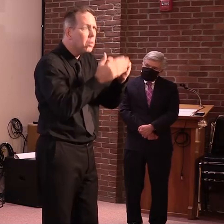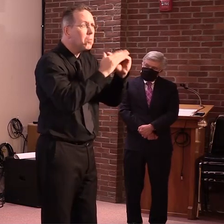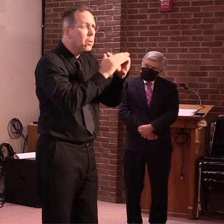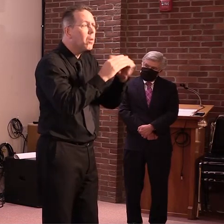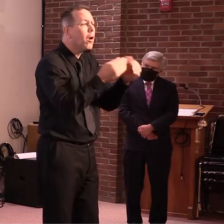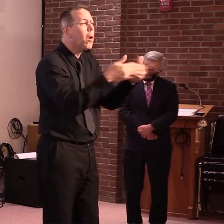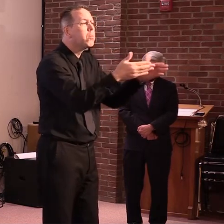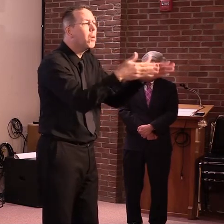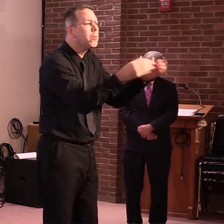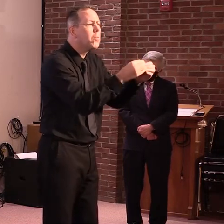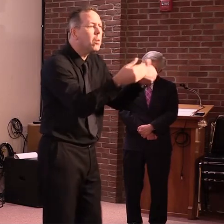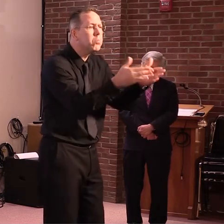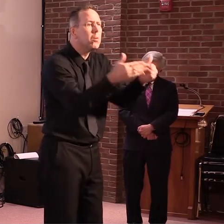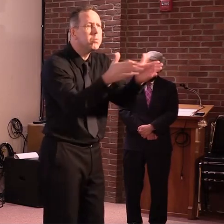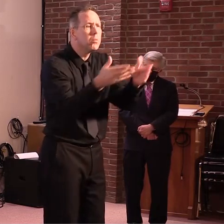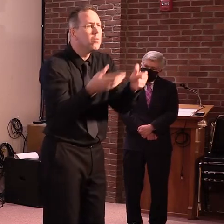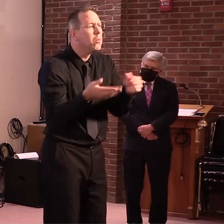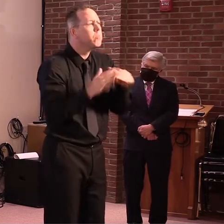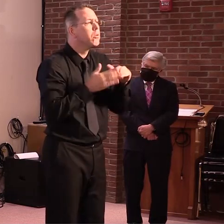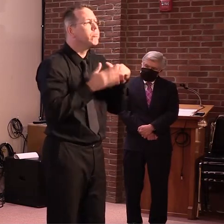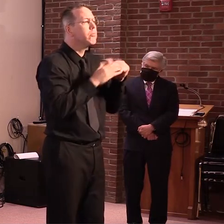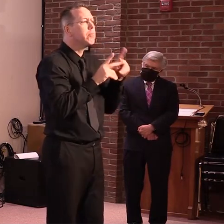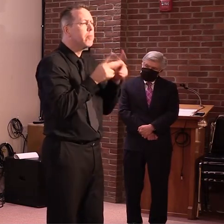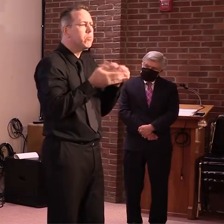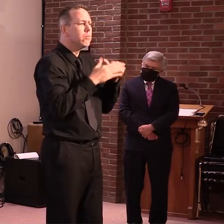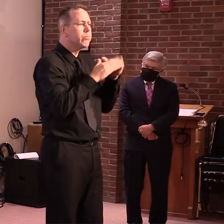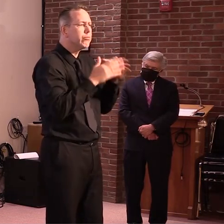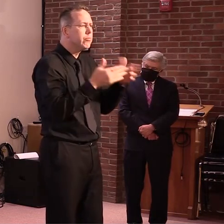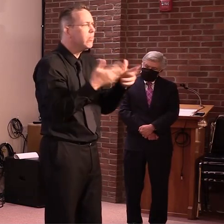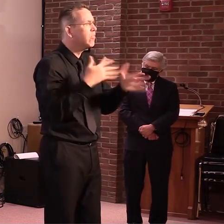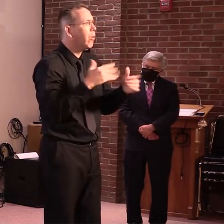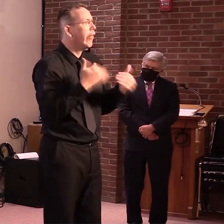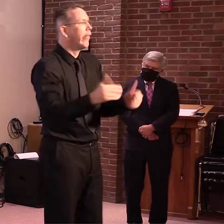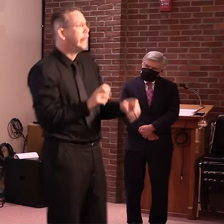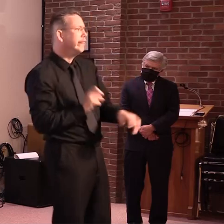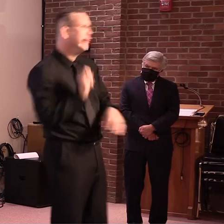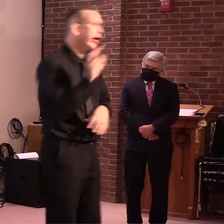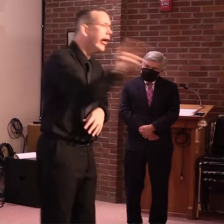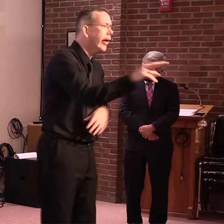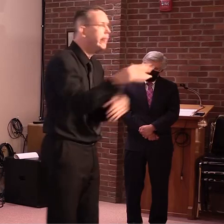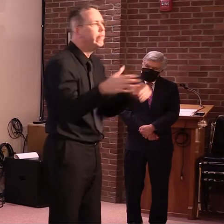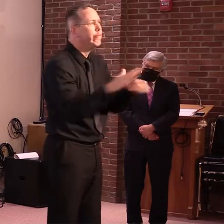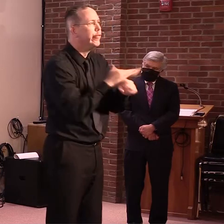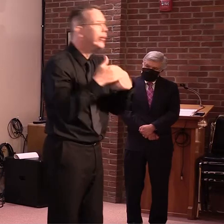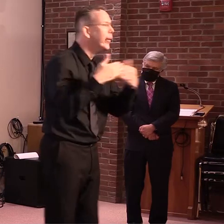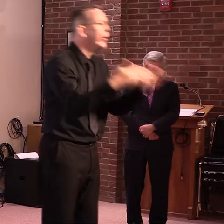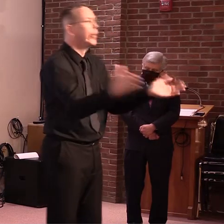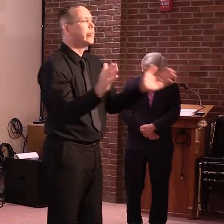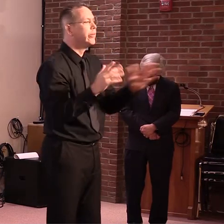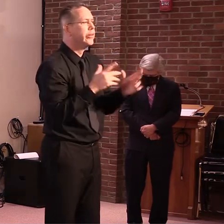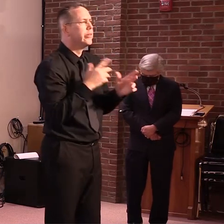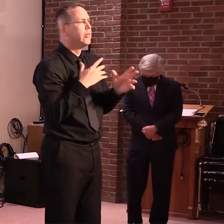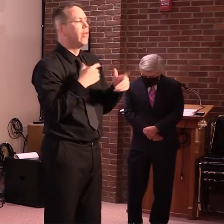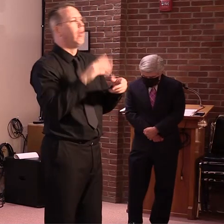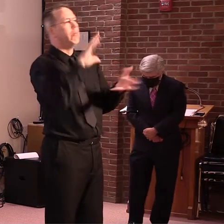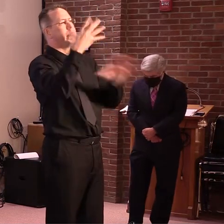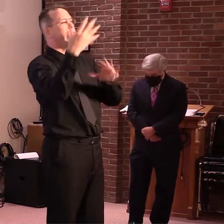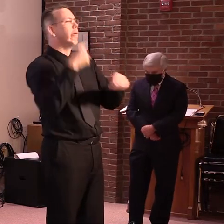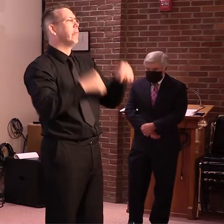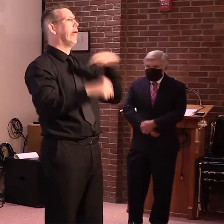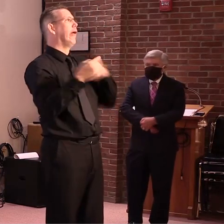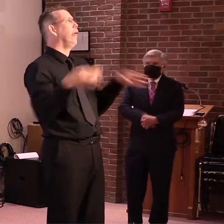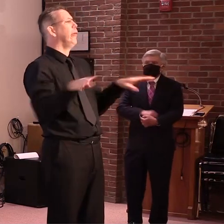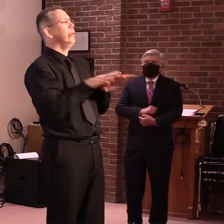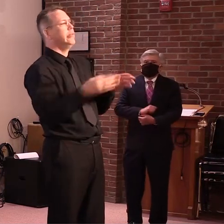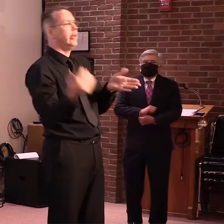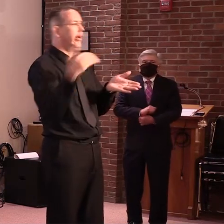the wrong move. We don't take too far a step forward and then have to retreat. You know, I want to make sure that we keep moving